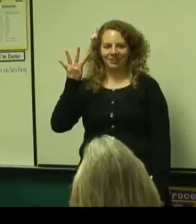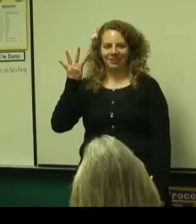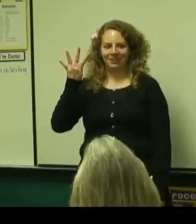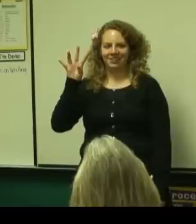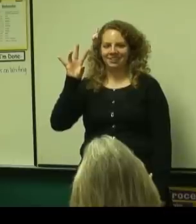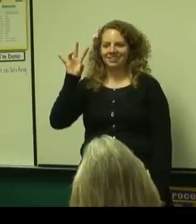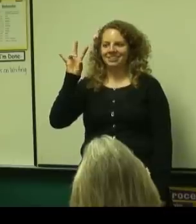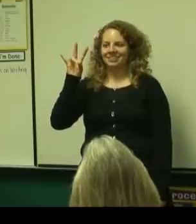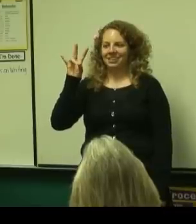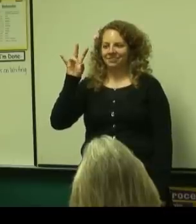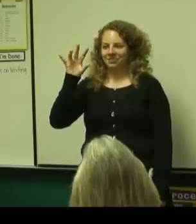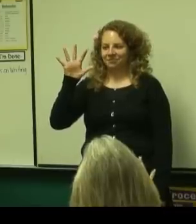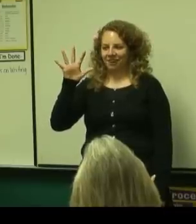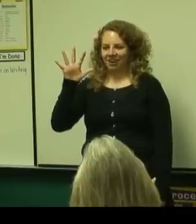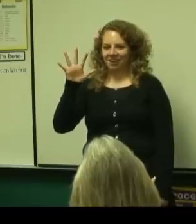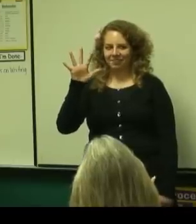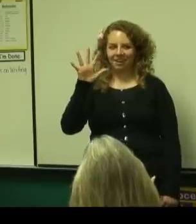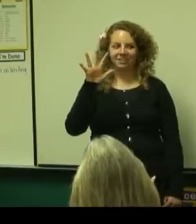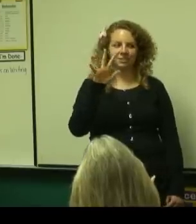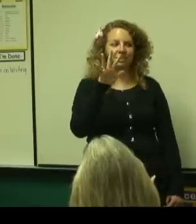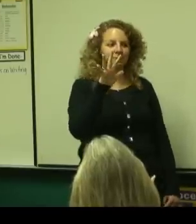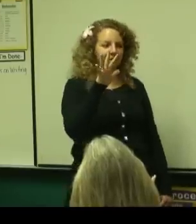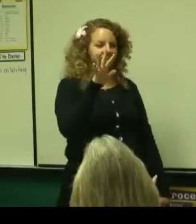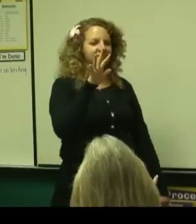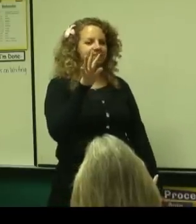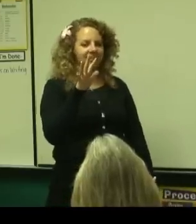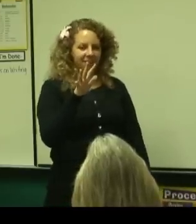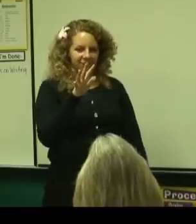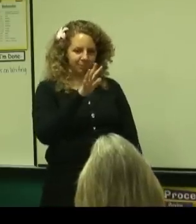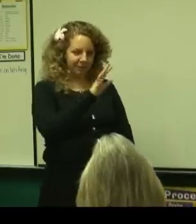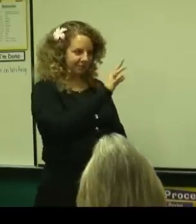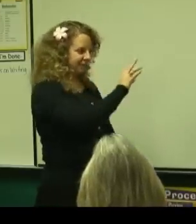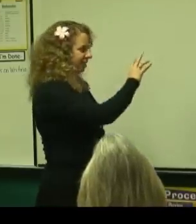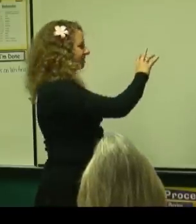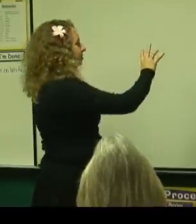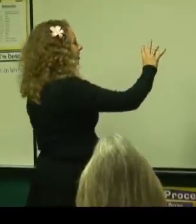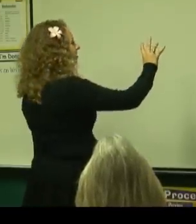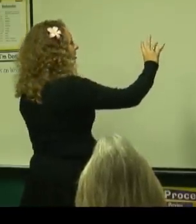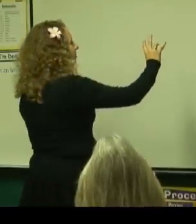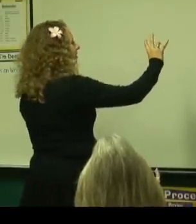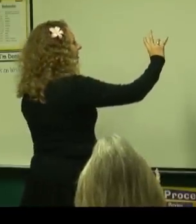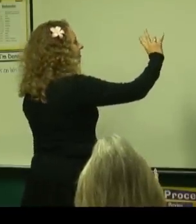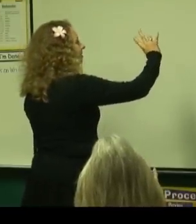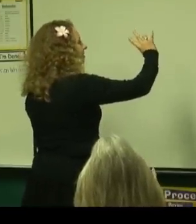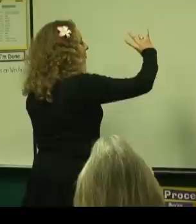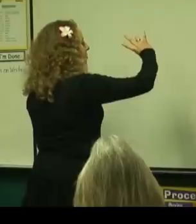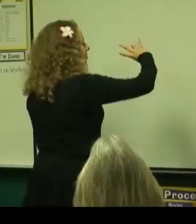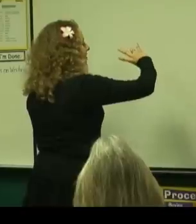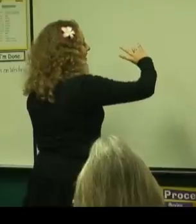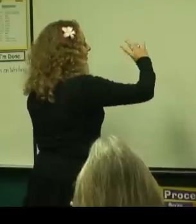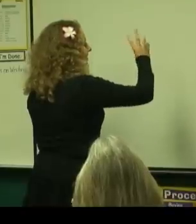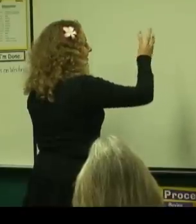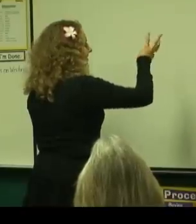74, 75. Okay, so this one, then 7 is bigger than 6. We're going to start with the left. So